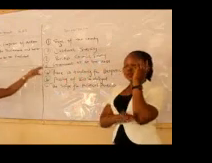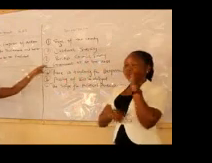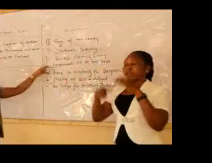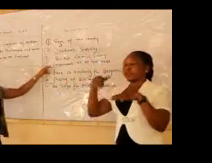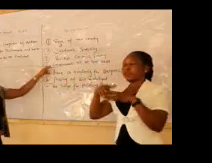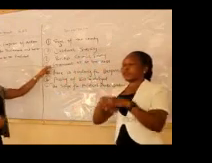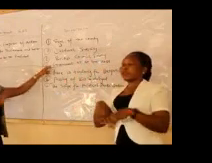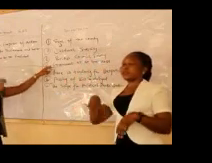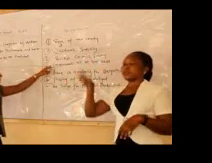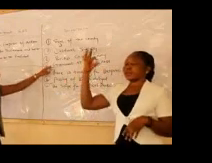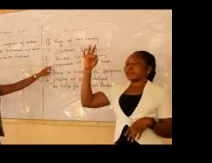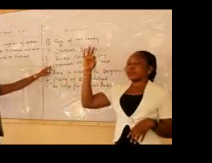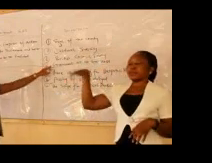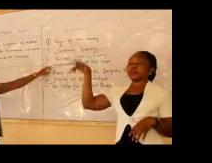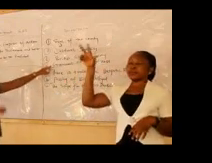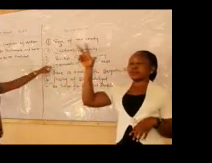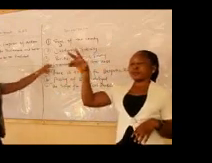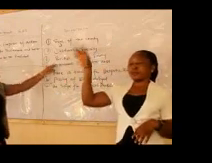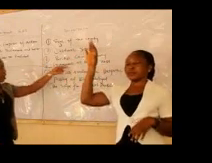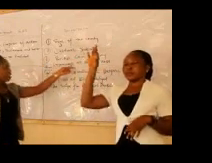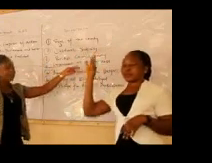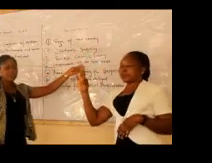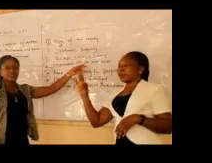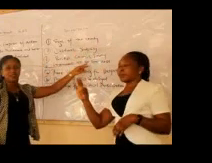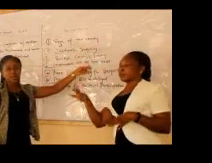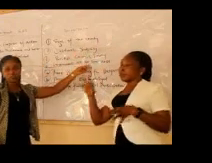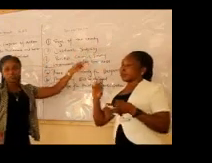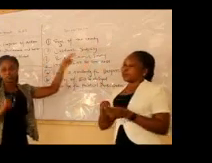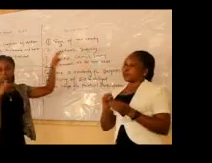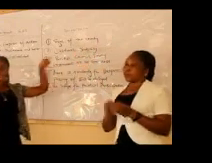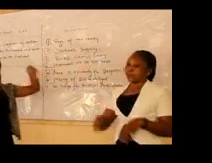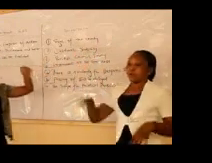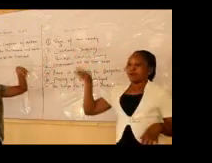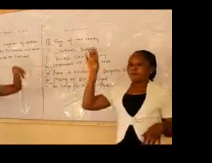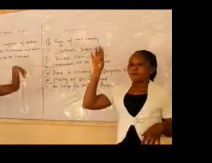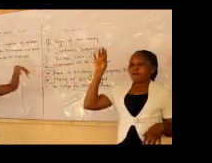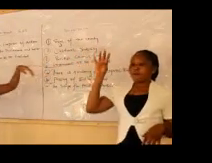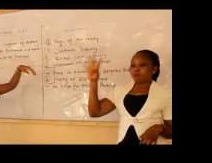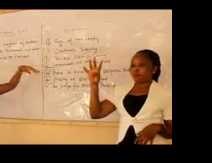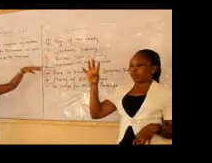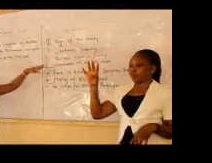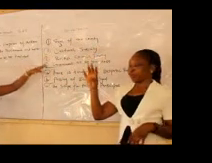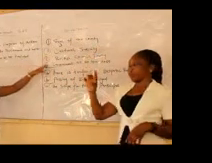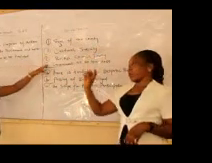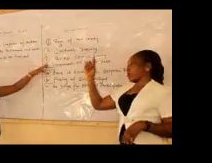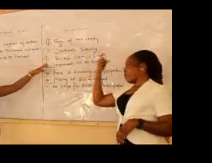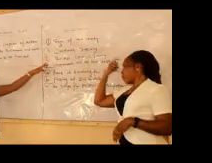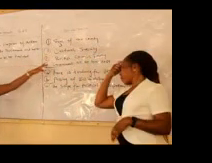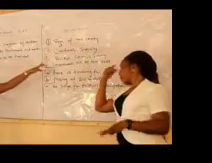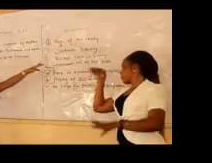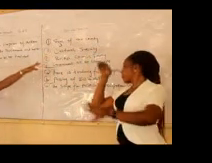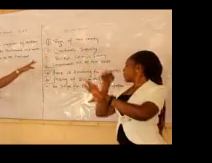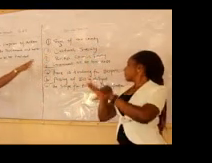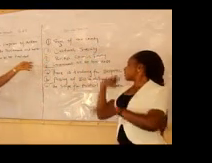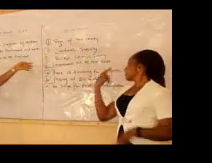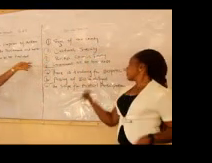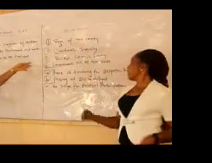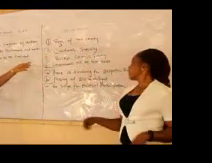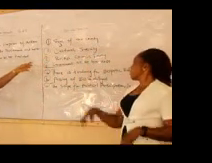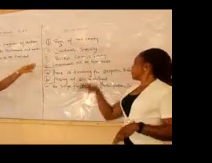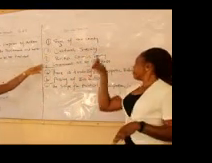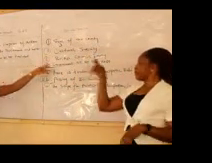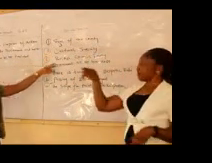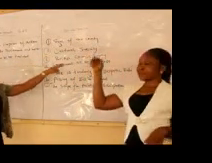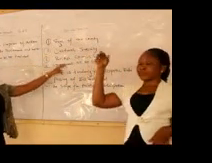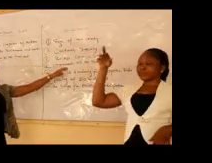1939. Then number 4, government at the grassroots. Is another factor